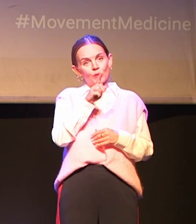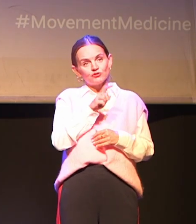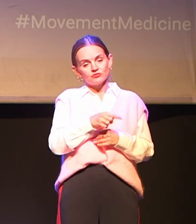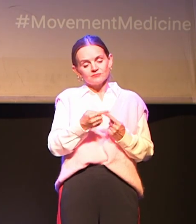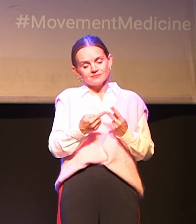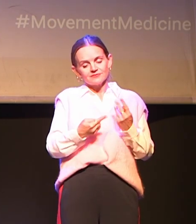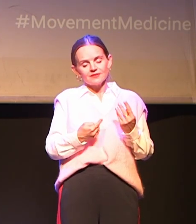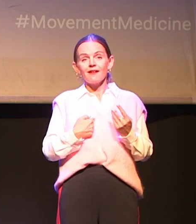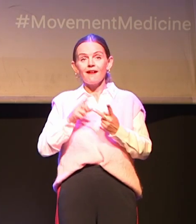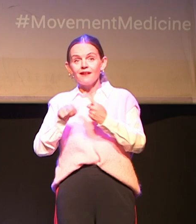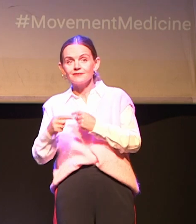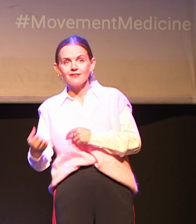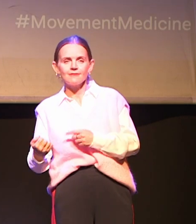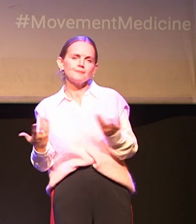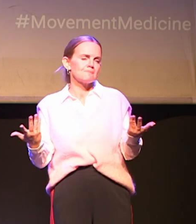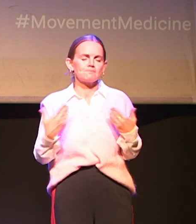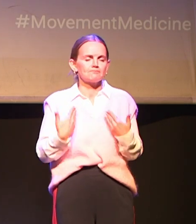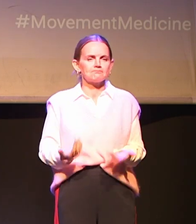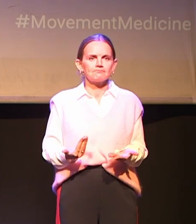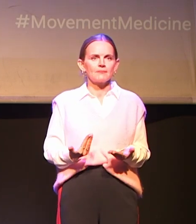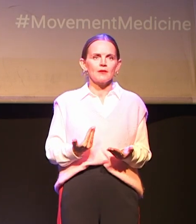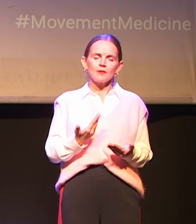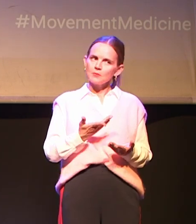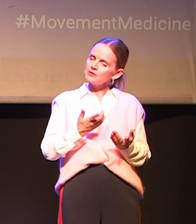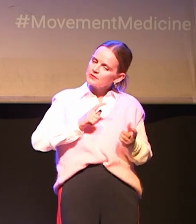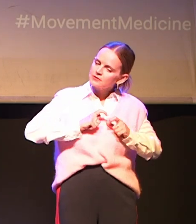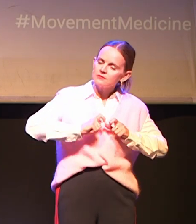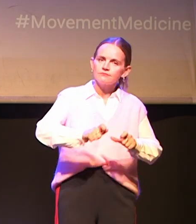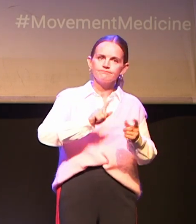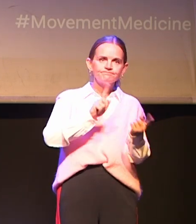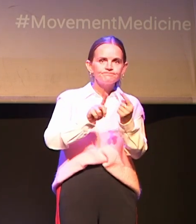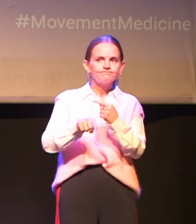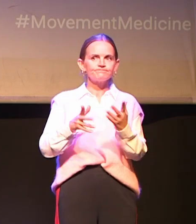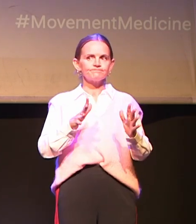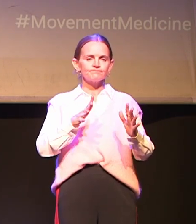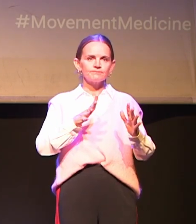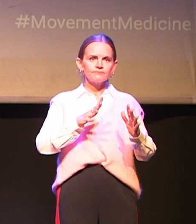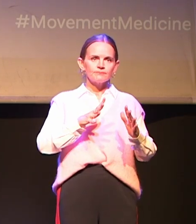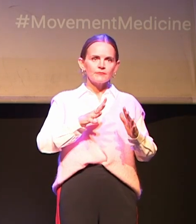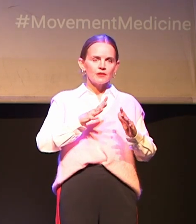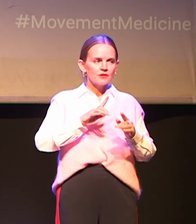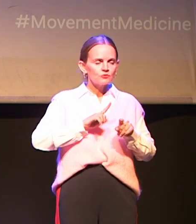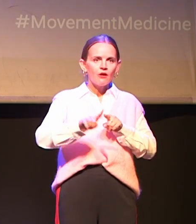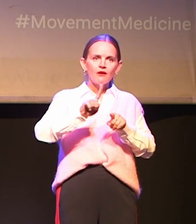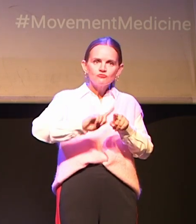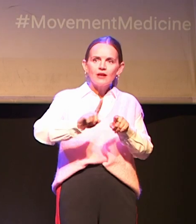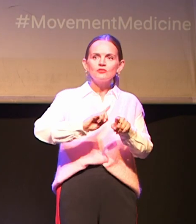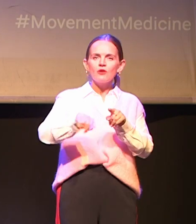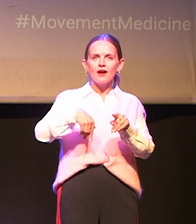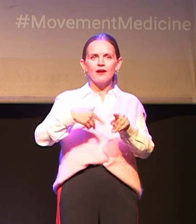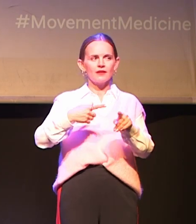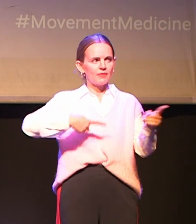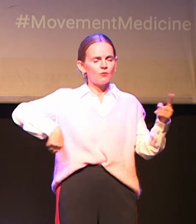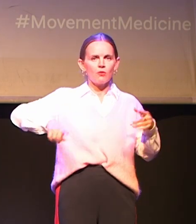think we all just keep practicing, right? We keep shedding and we keep getting clearer until we kind of weave together.